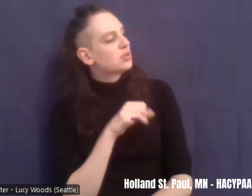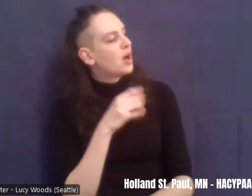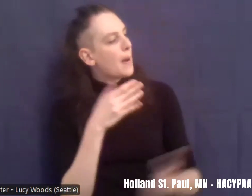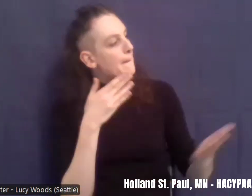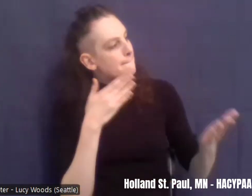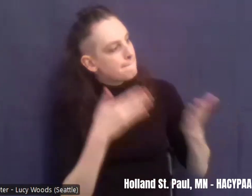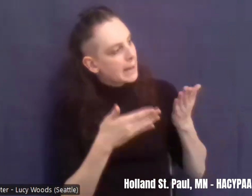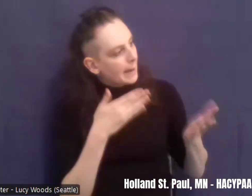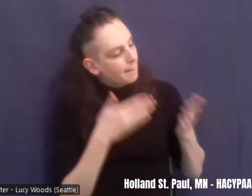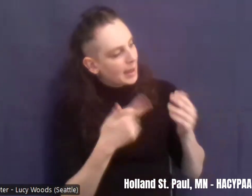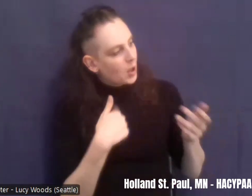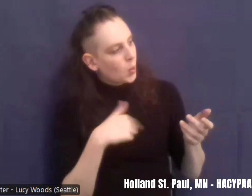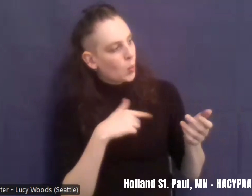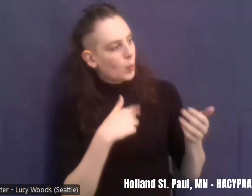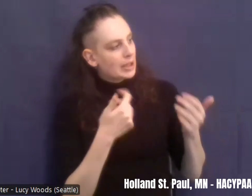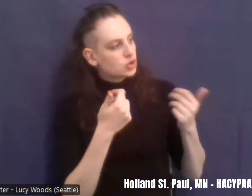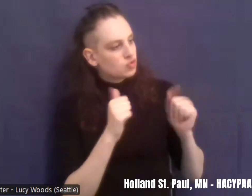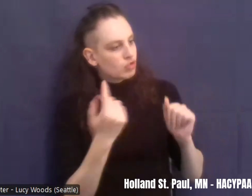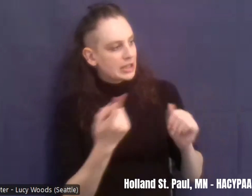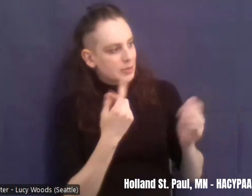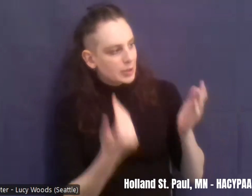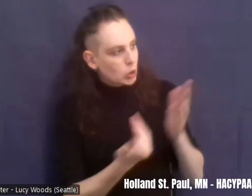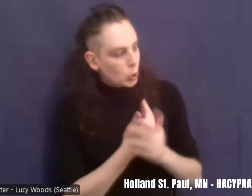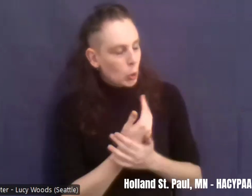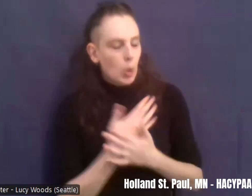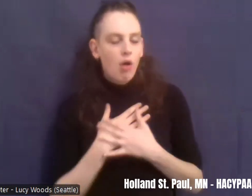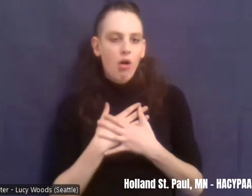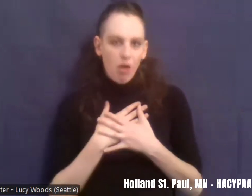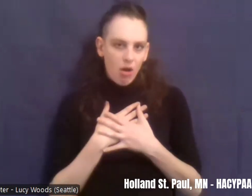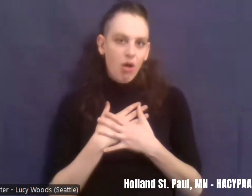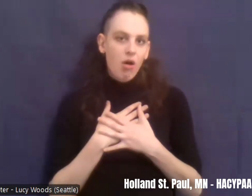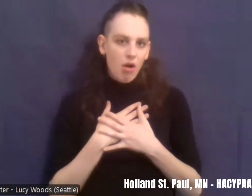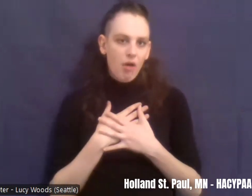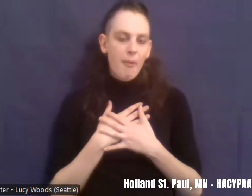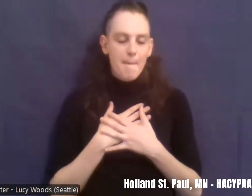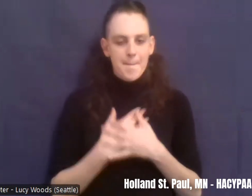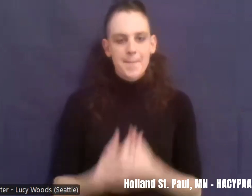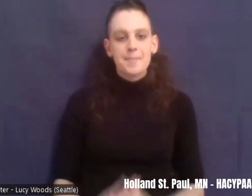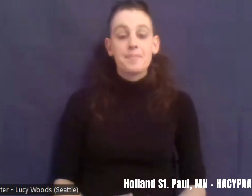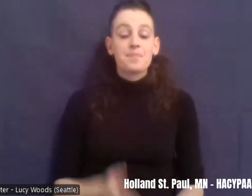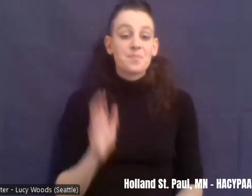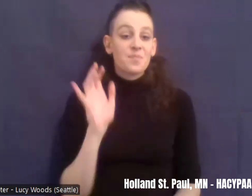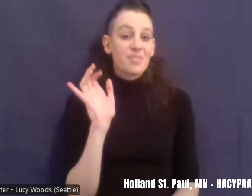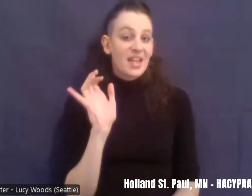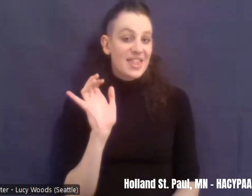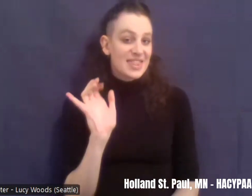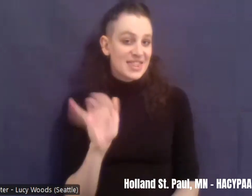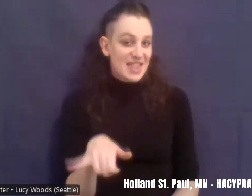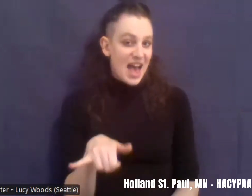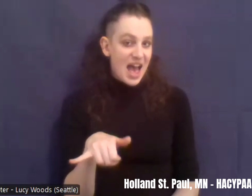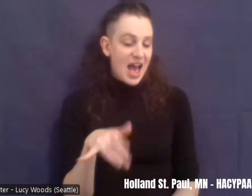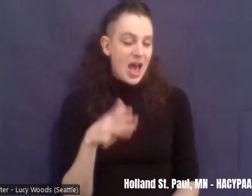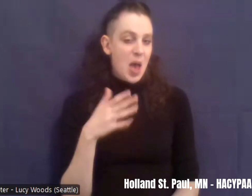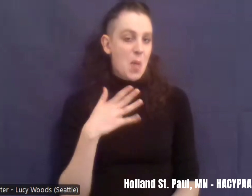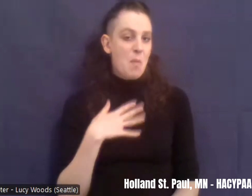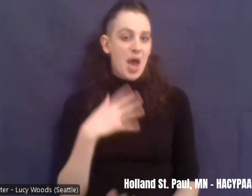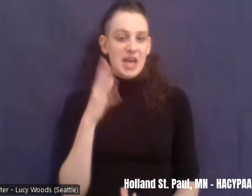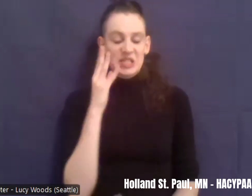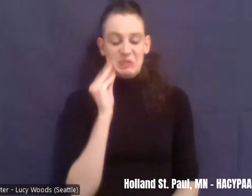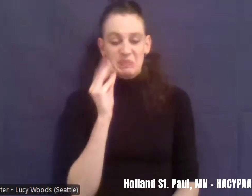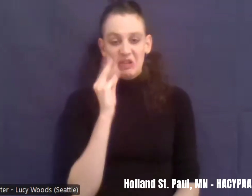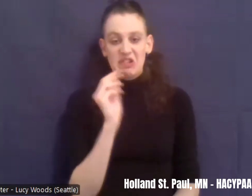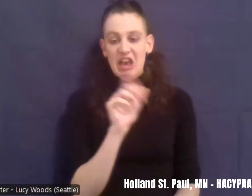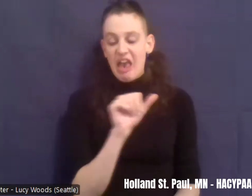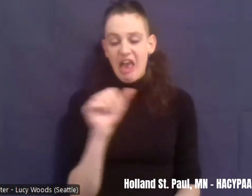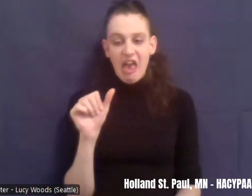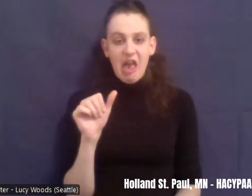maybe we try something new. And that's like basically what my experience in Alcoholics Anonymous has been this